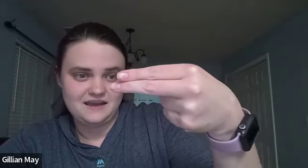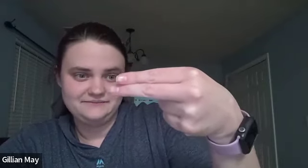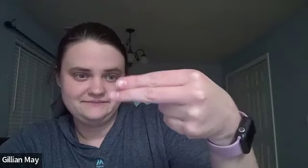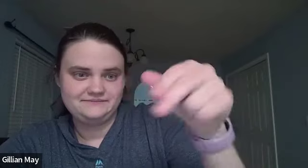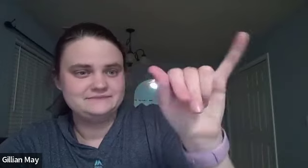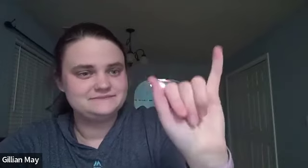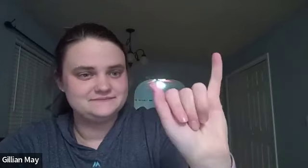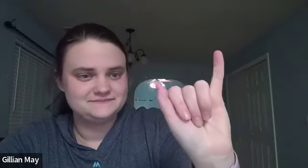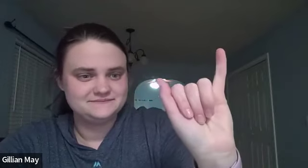I,